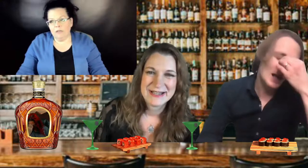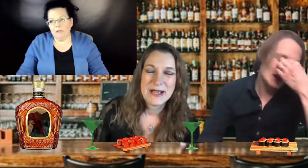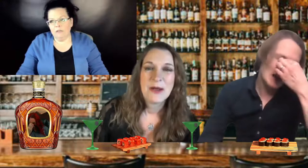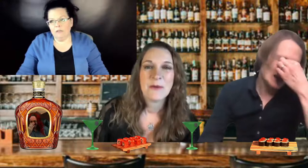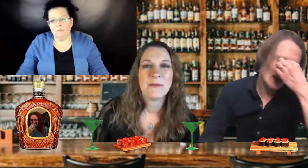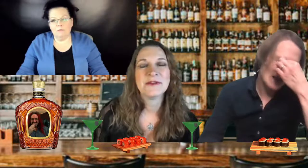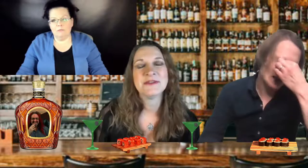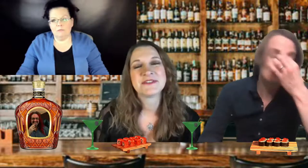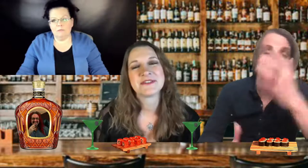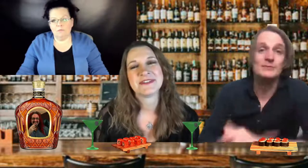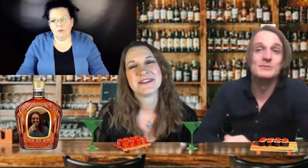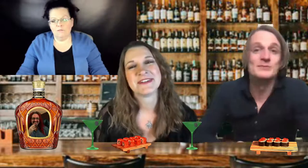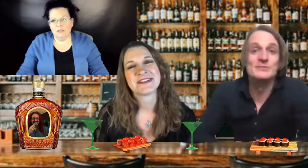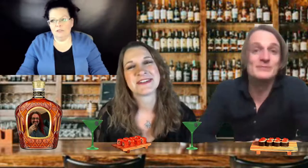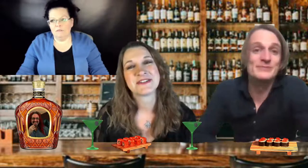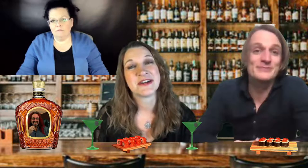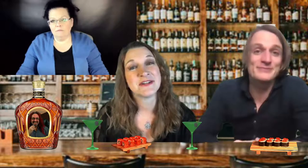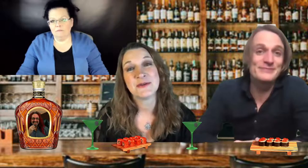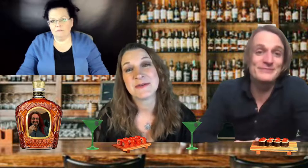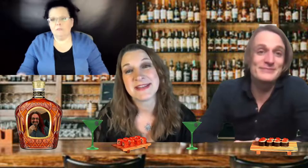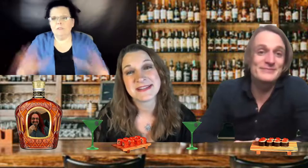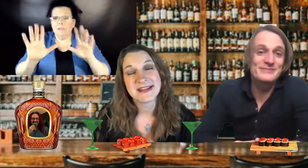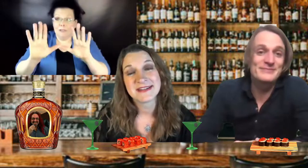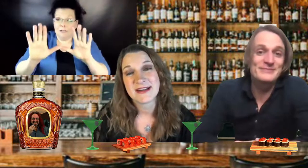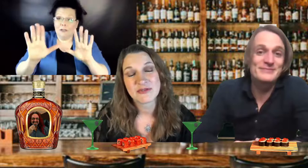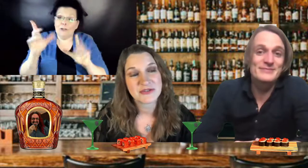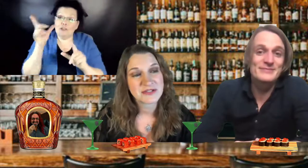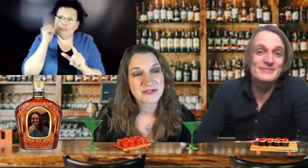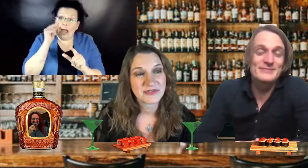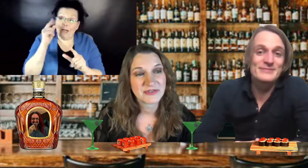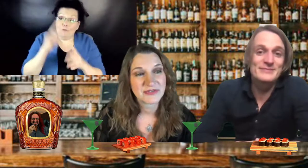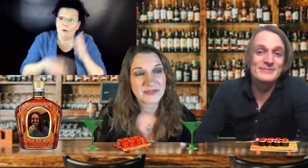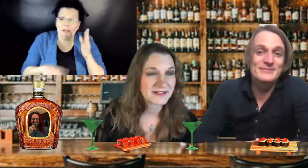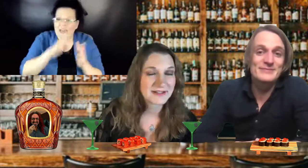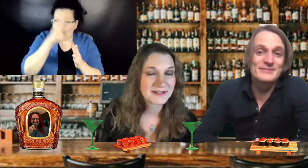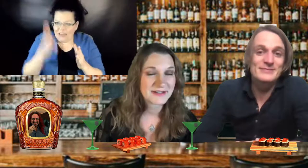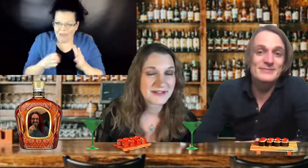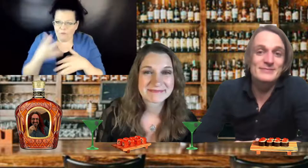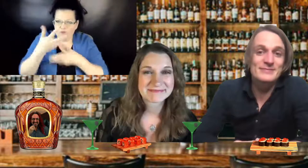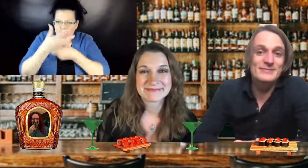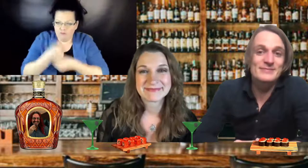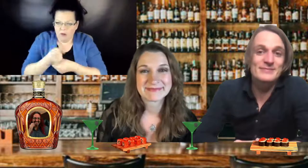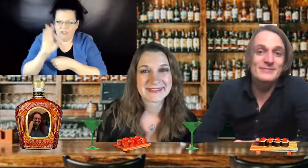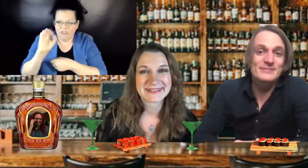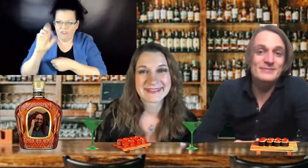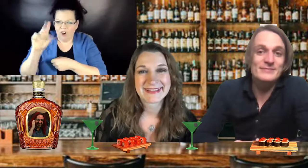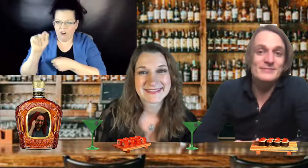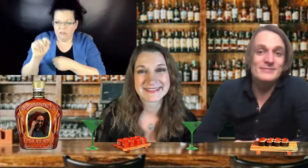Oh my God. Mortifying. John, you know what they say, to never trust a fart, you know.